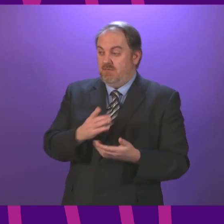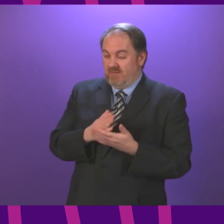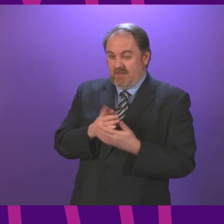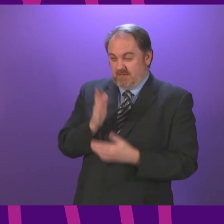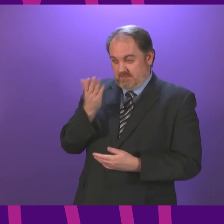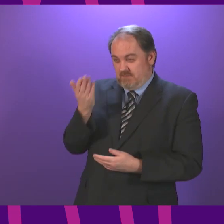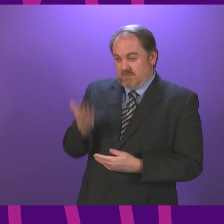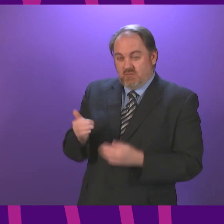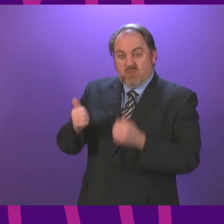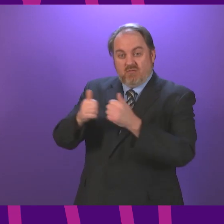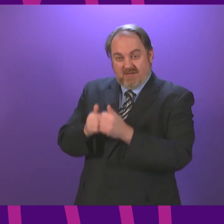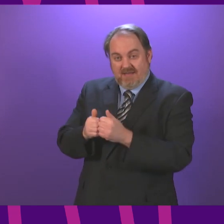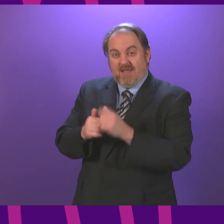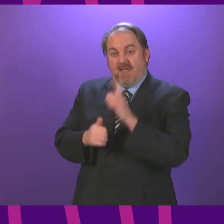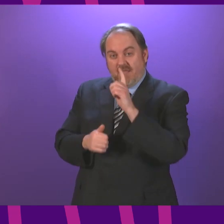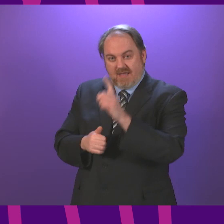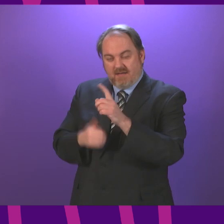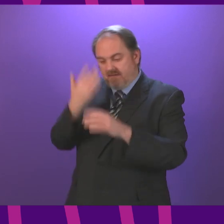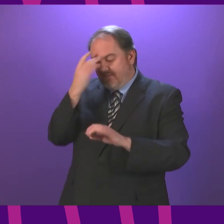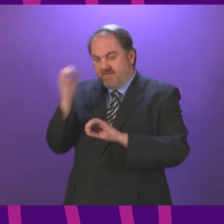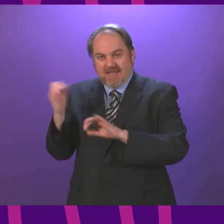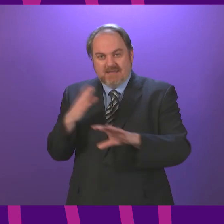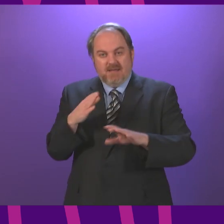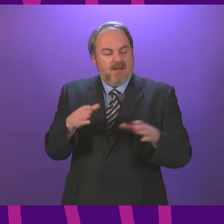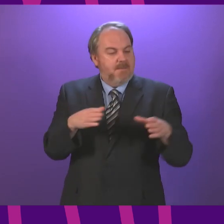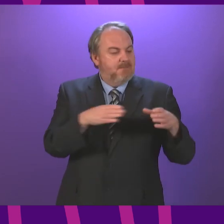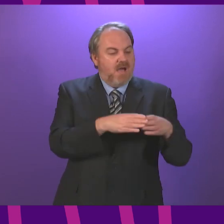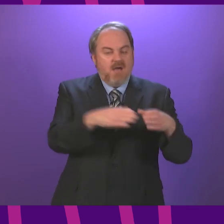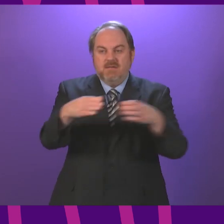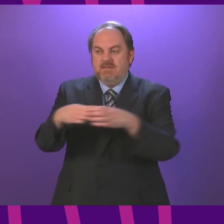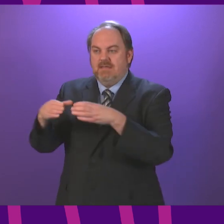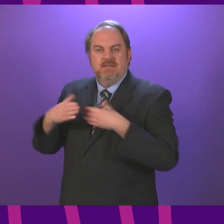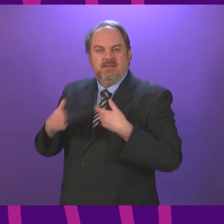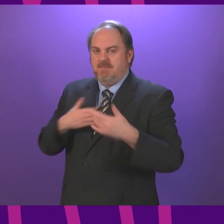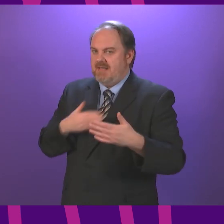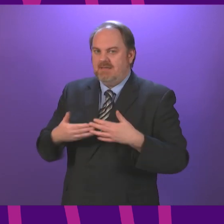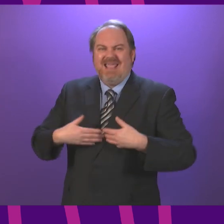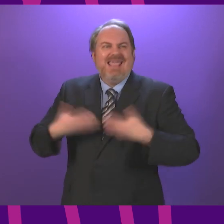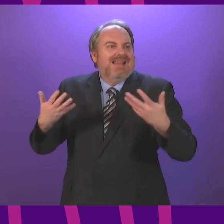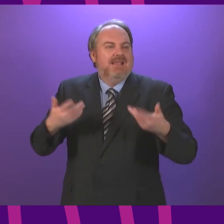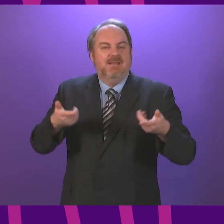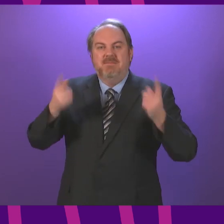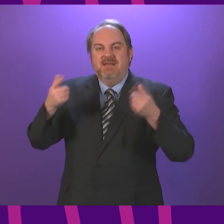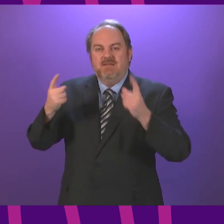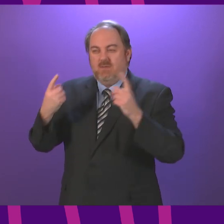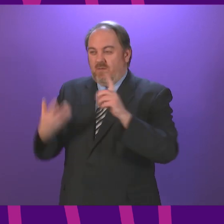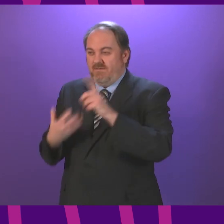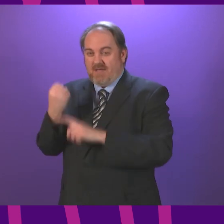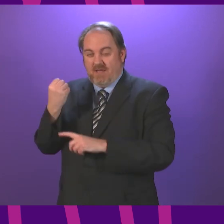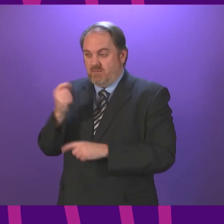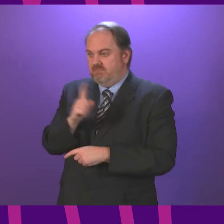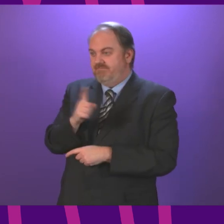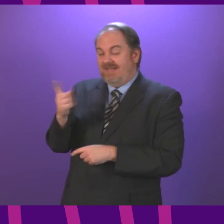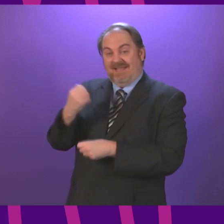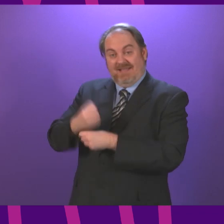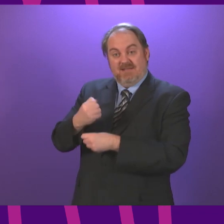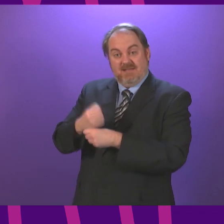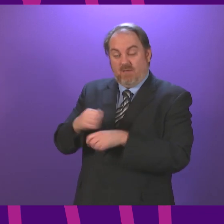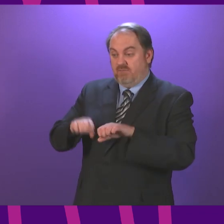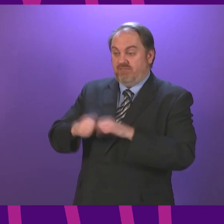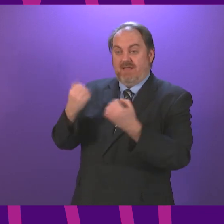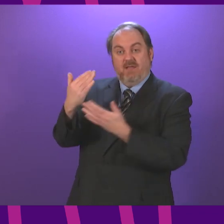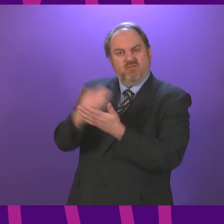agree, removing party and personality, that a minister, any minister who is found in breach of the ministerial code